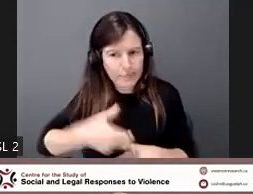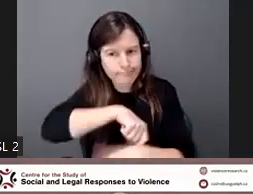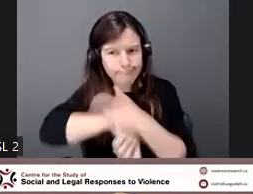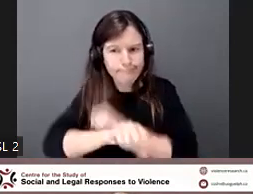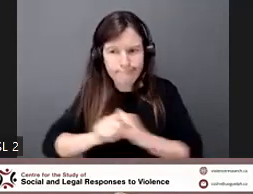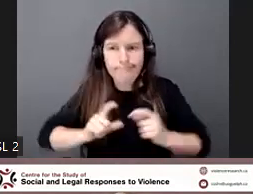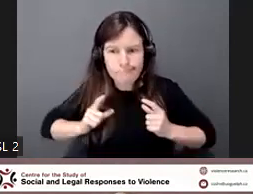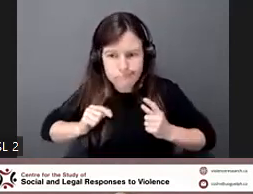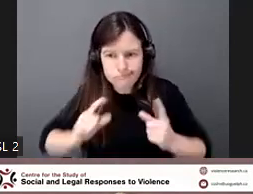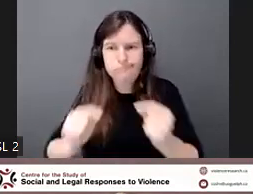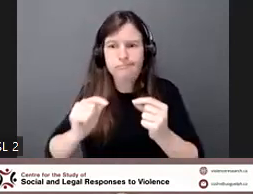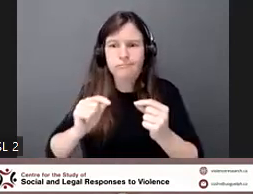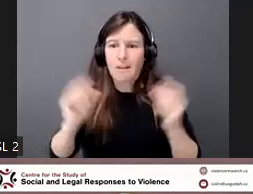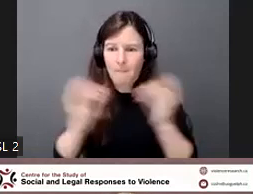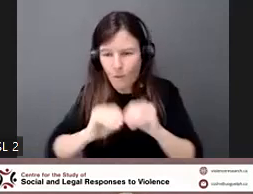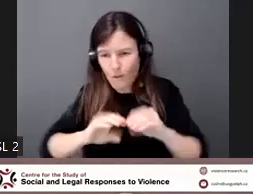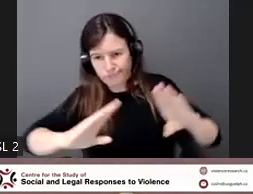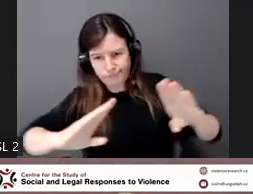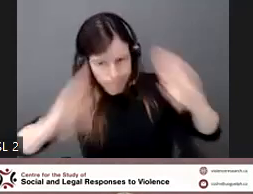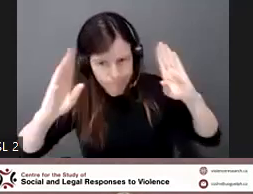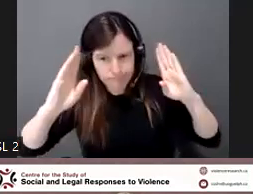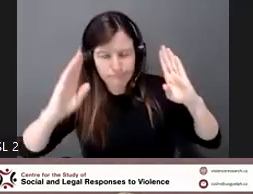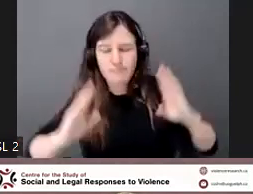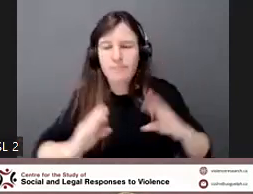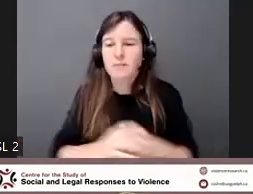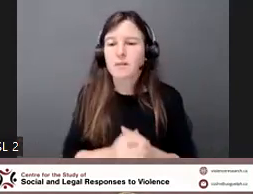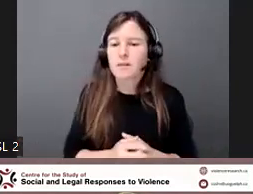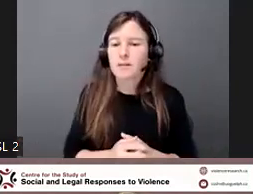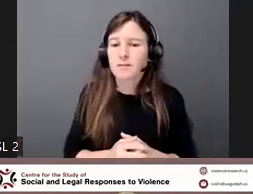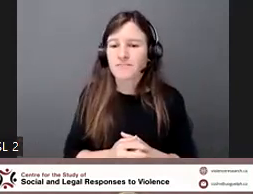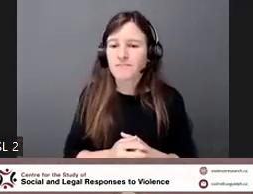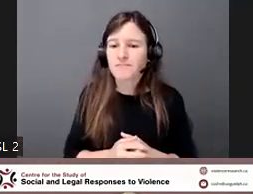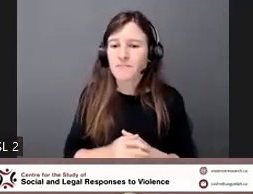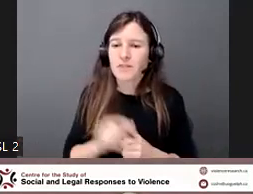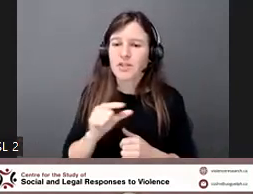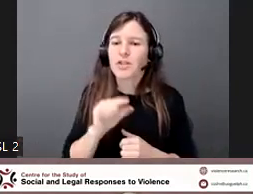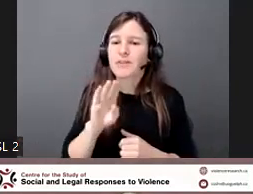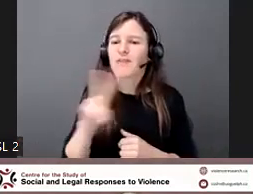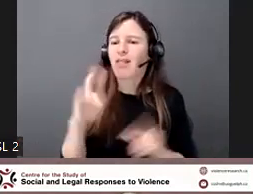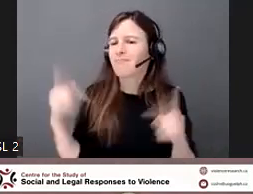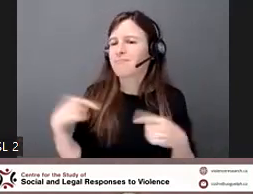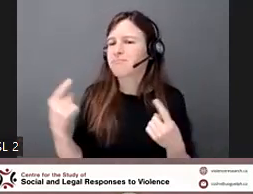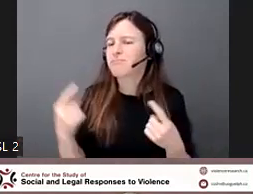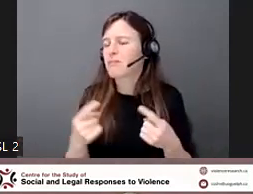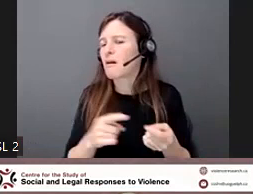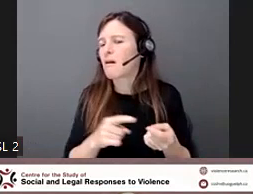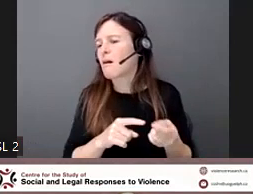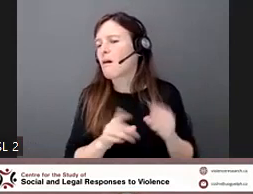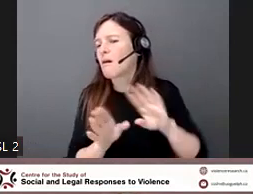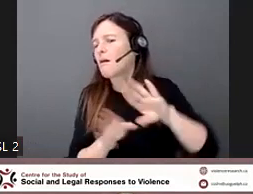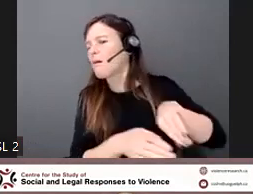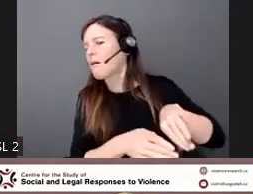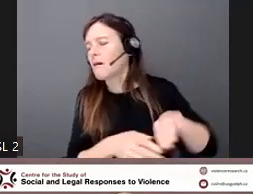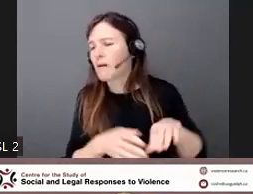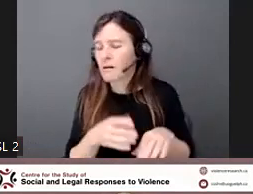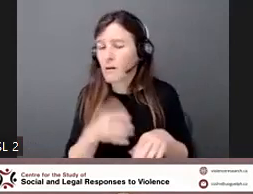received the attention it should, in part because it affects only half the world's populations, women and girls.